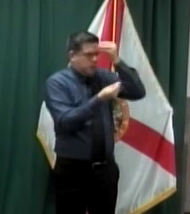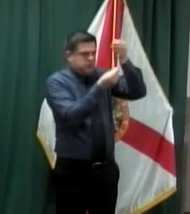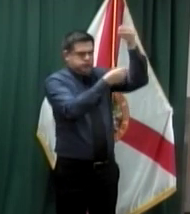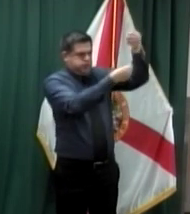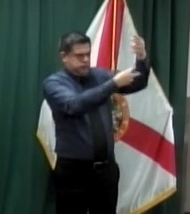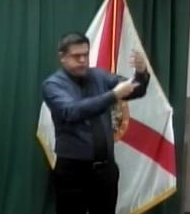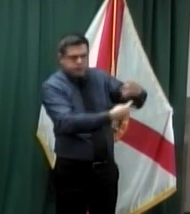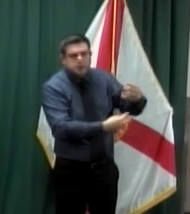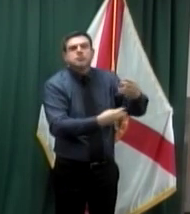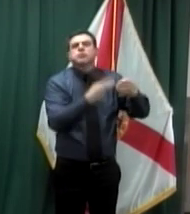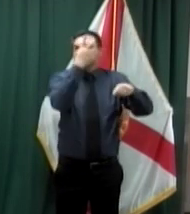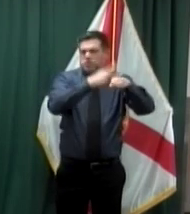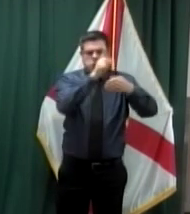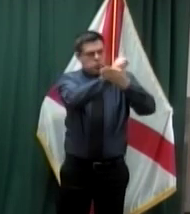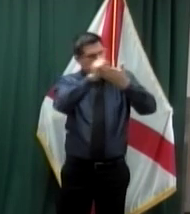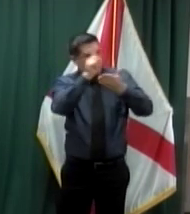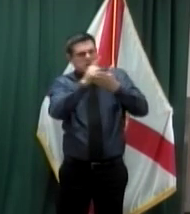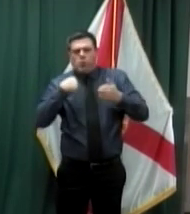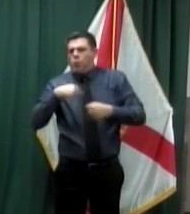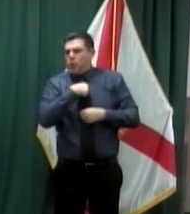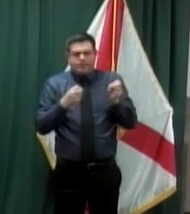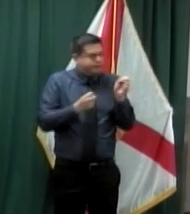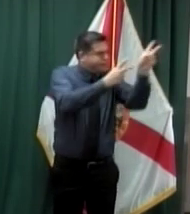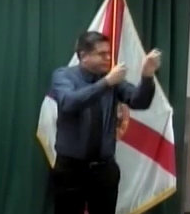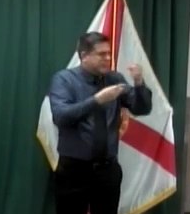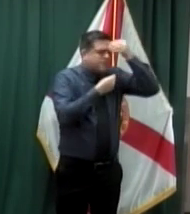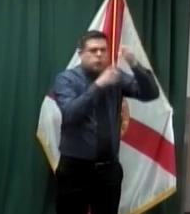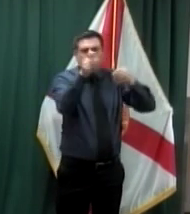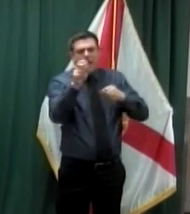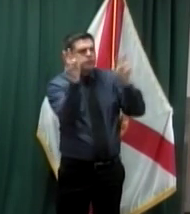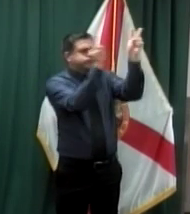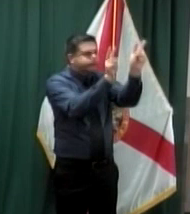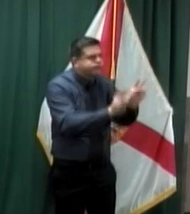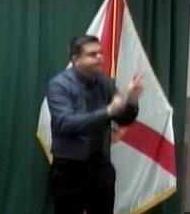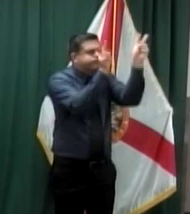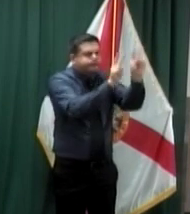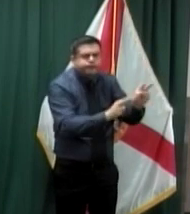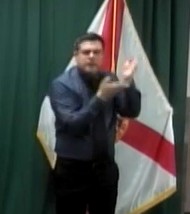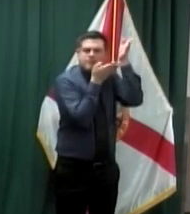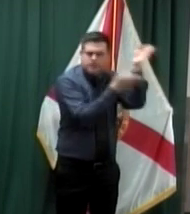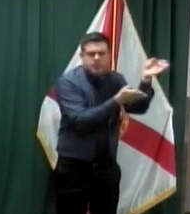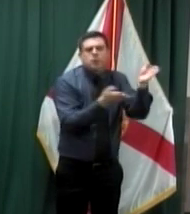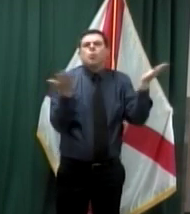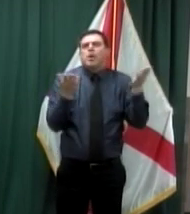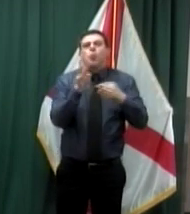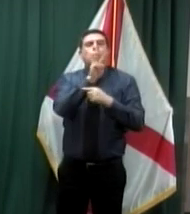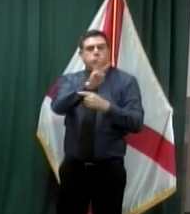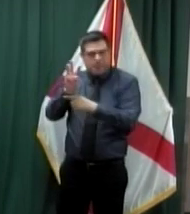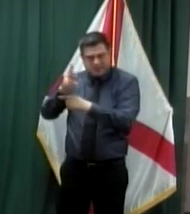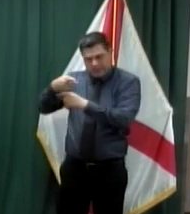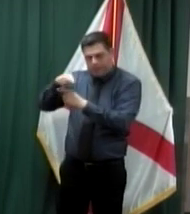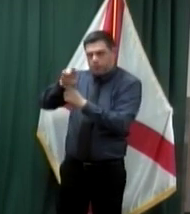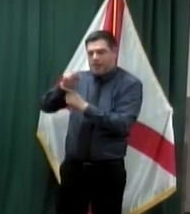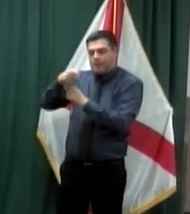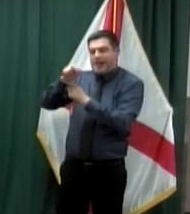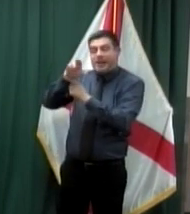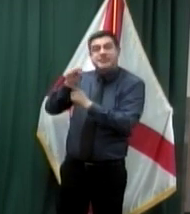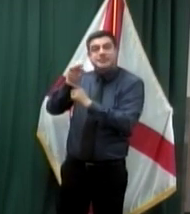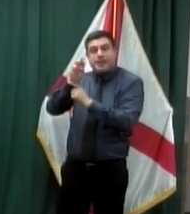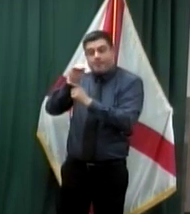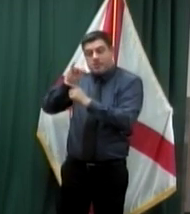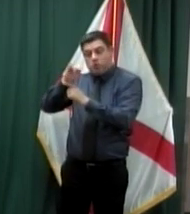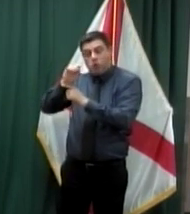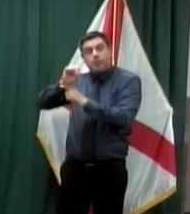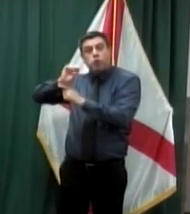all assets that we're going to bring to bear as you can apply for these as a small business operator. At this time, I'm going